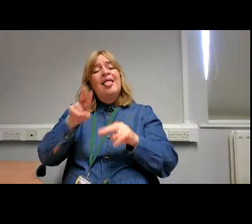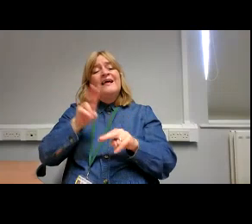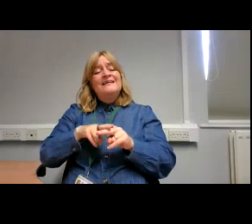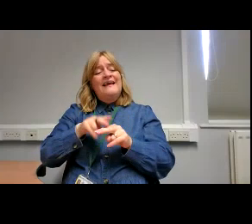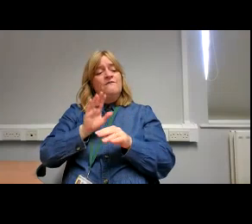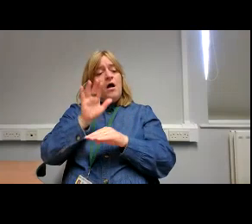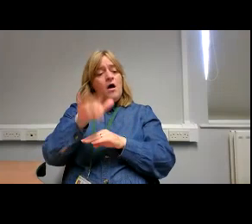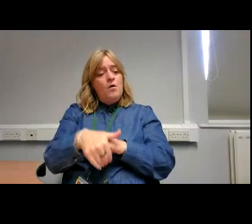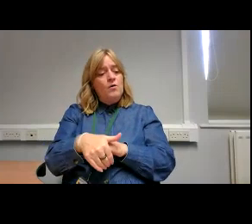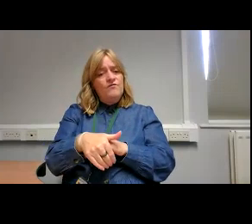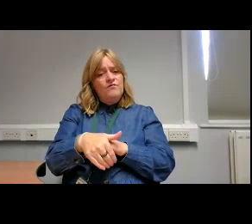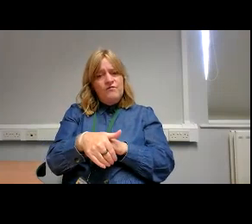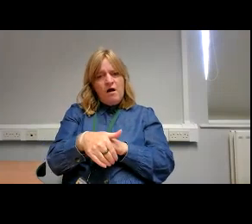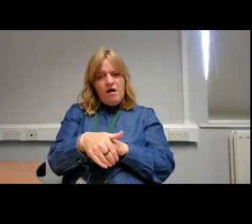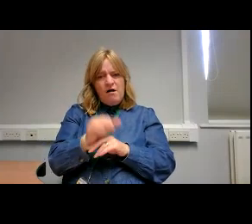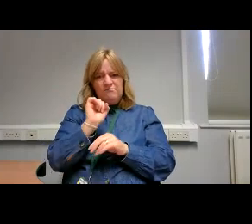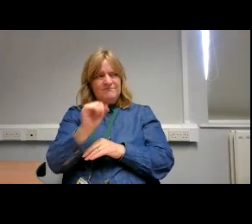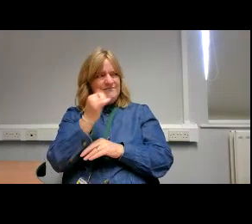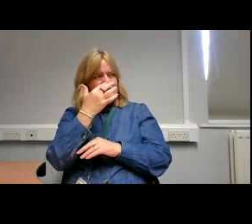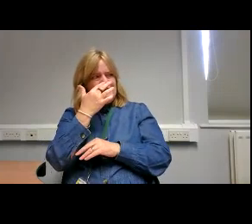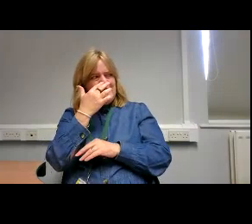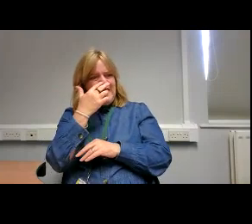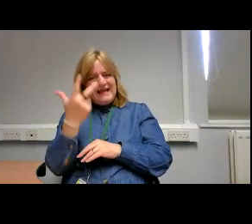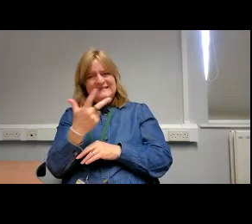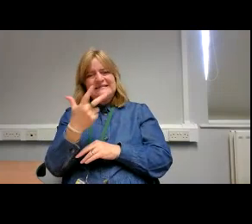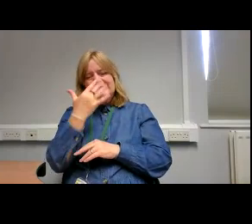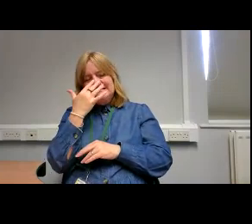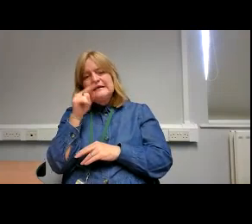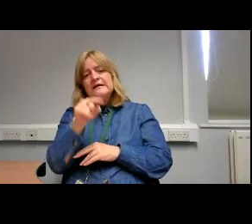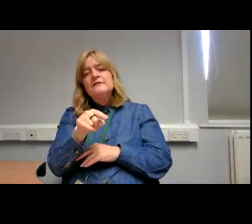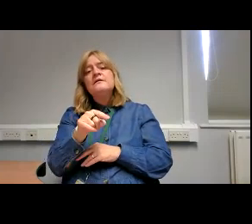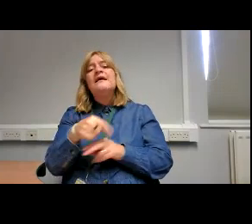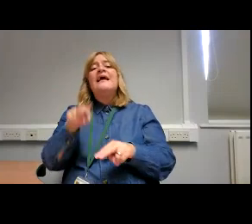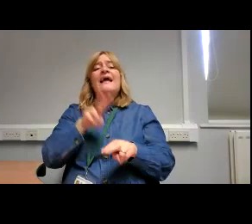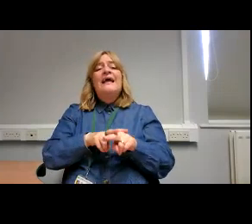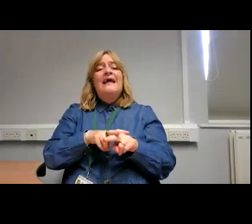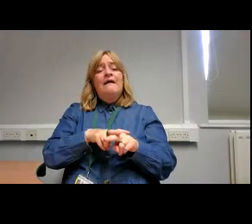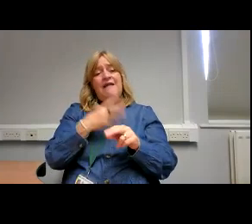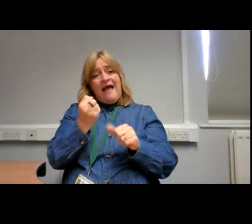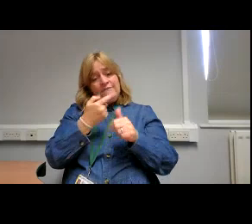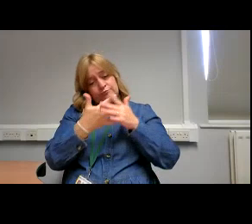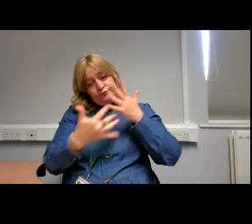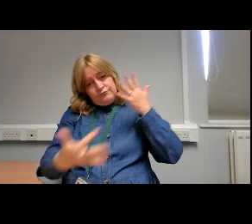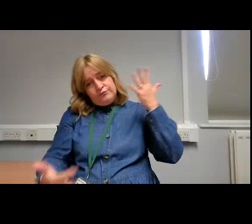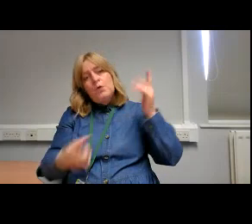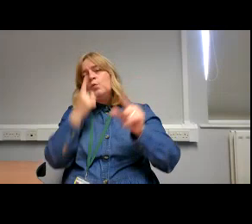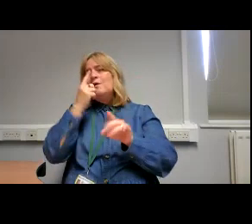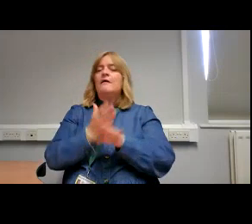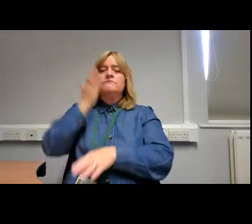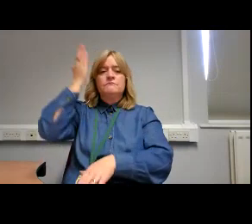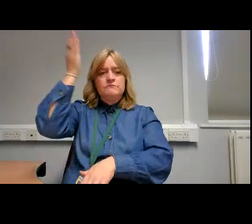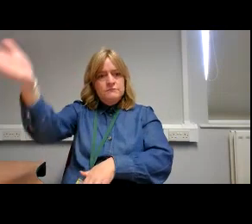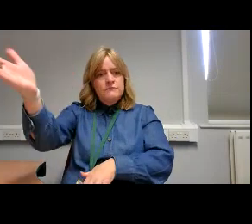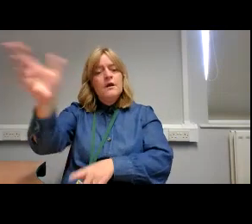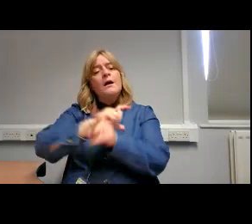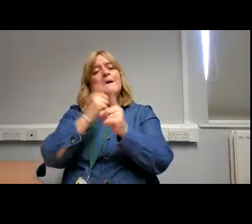one of those conditions and want to seek advice and treatment for that, they can attend a community pharmacy and just walk